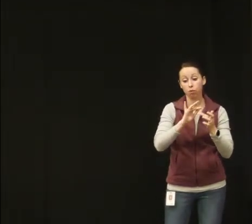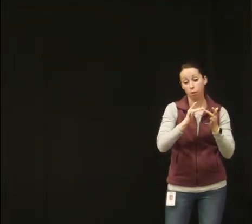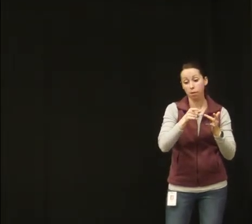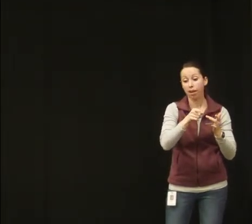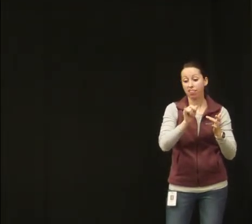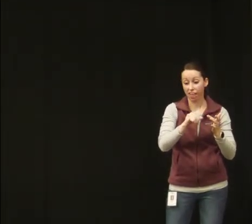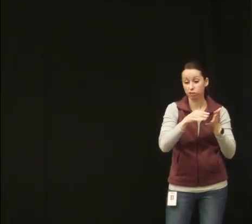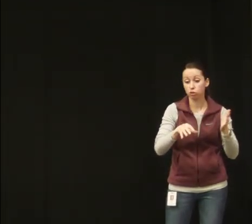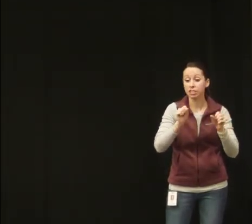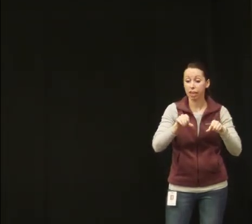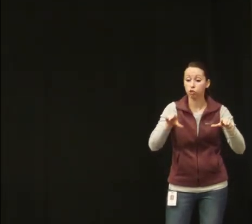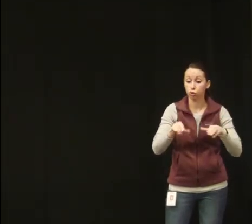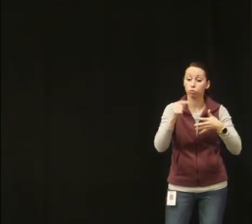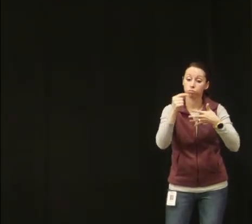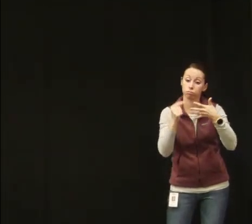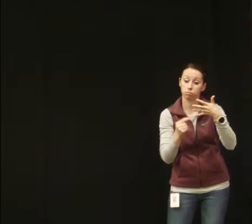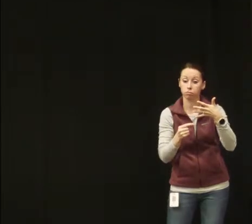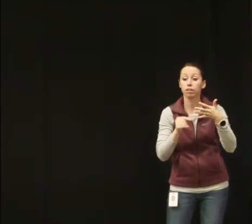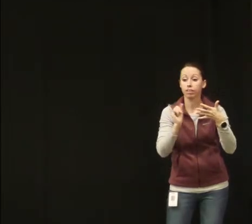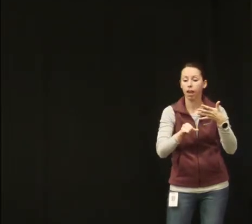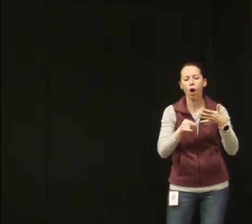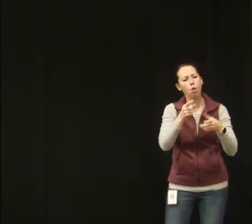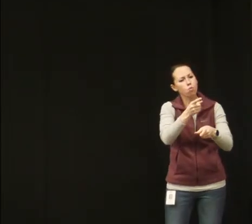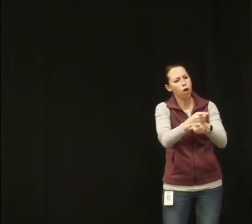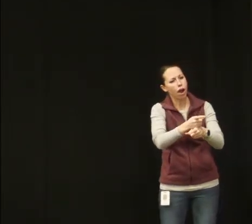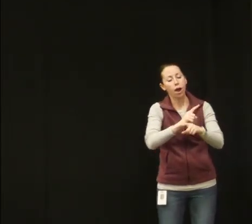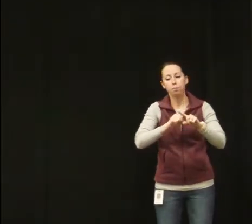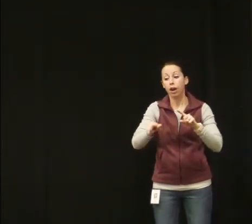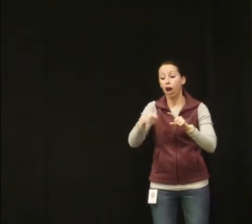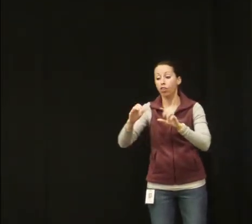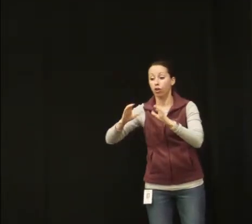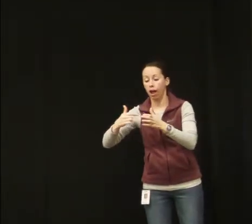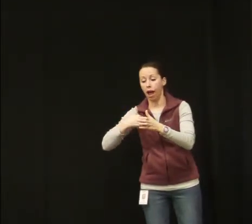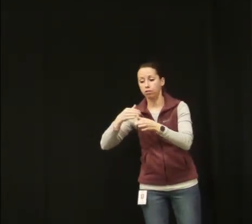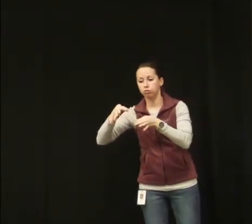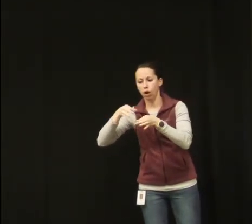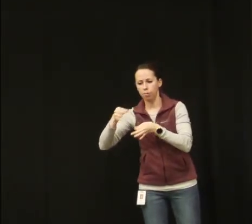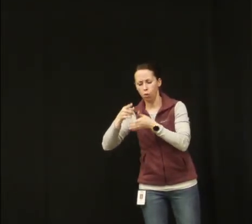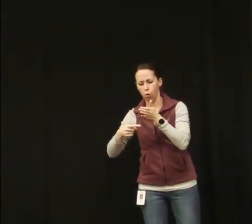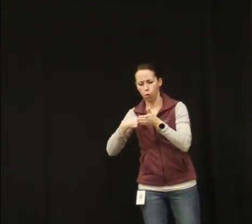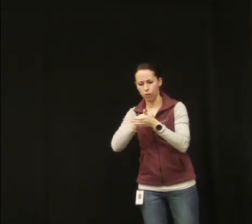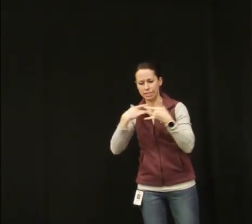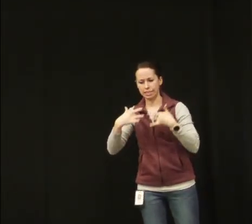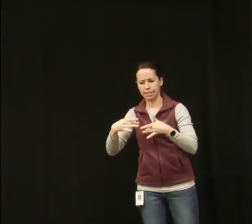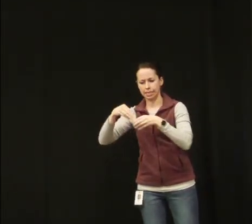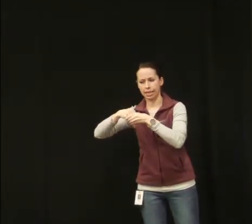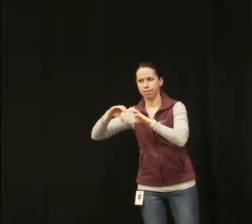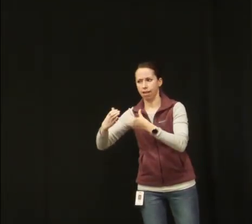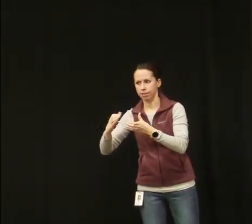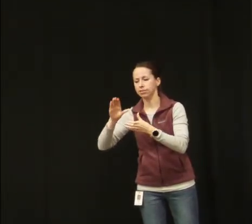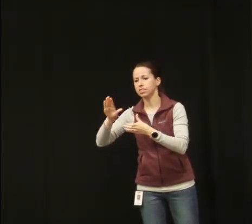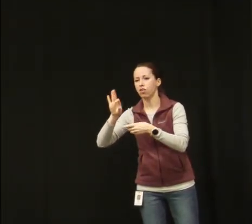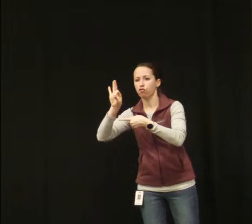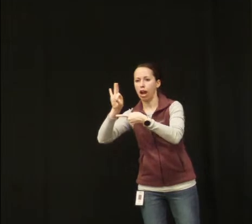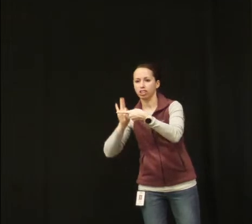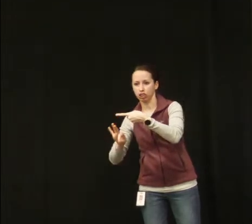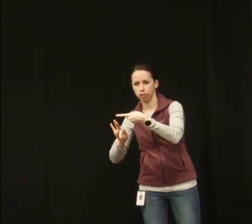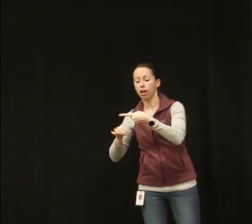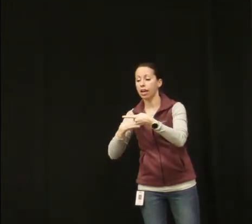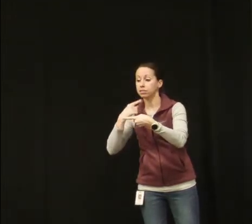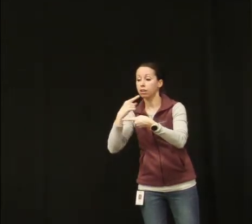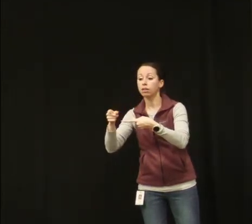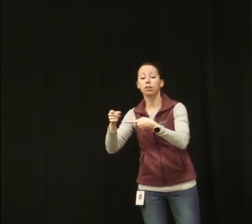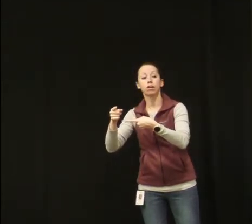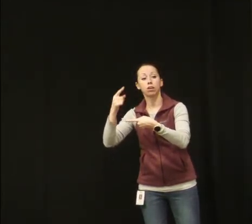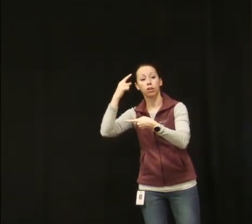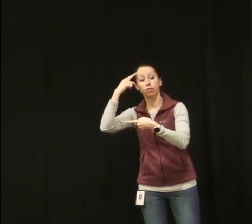other things I'll describe like what we do in class. Like, for example, I'm talking about the fraction he knows. So I said in sign,